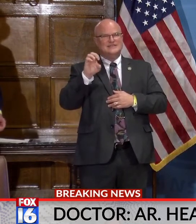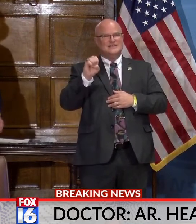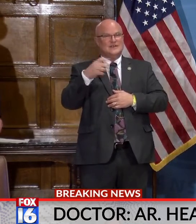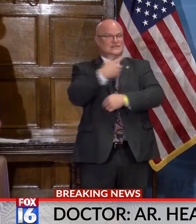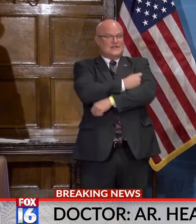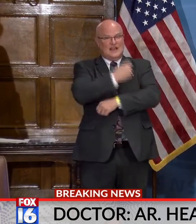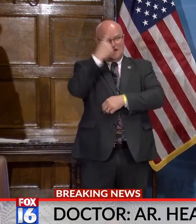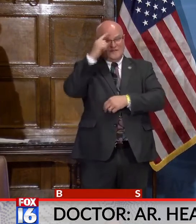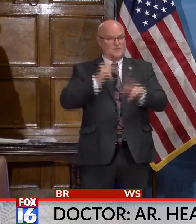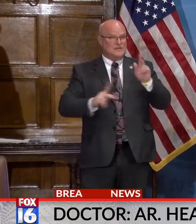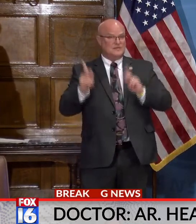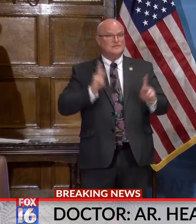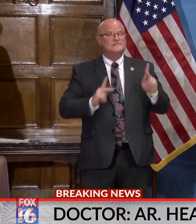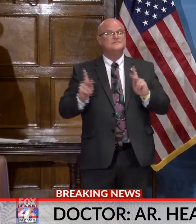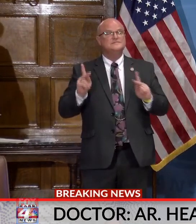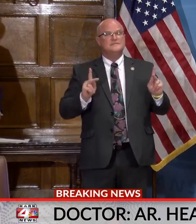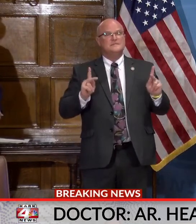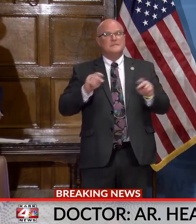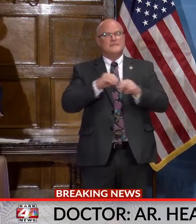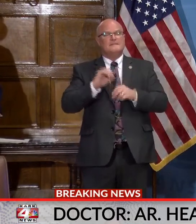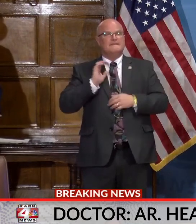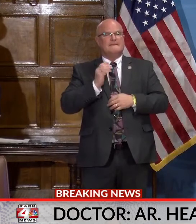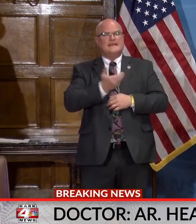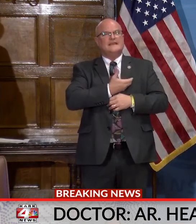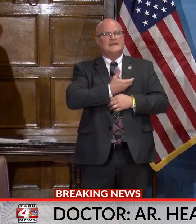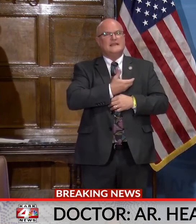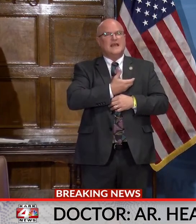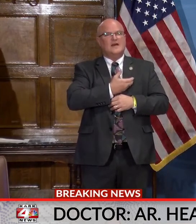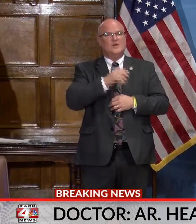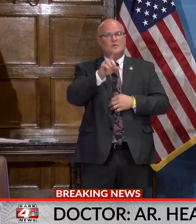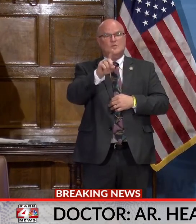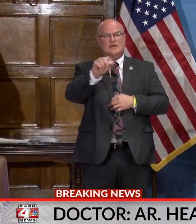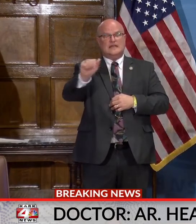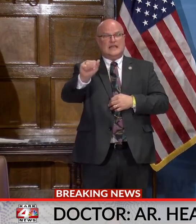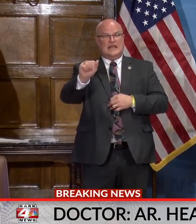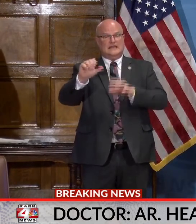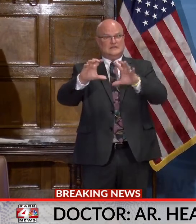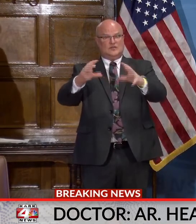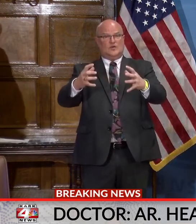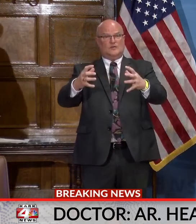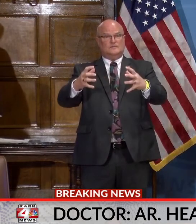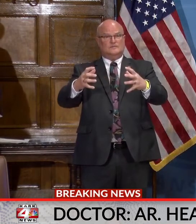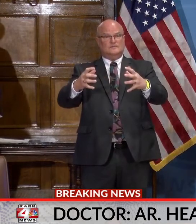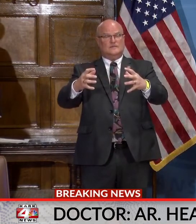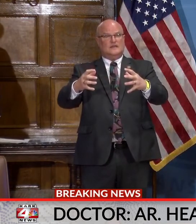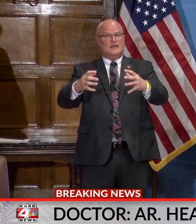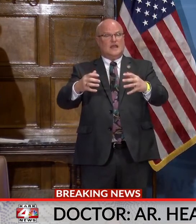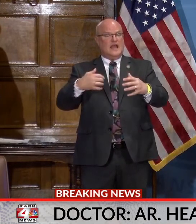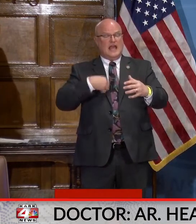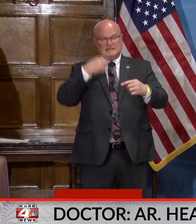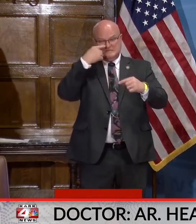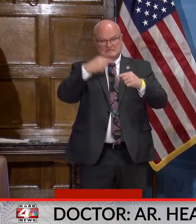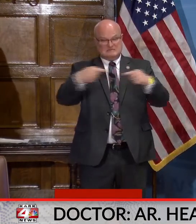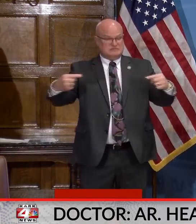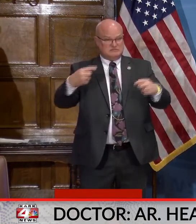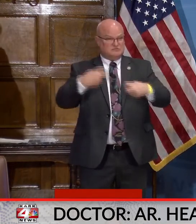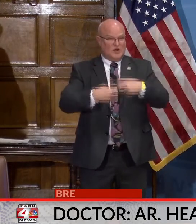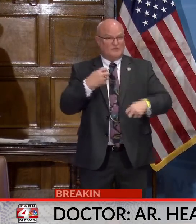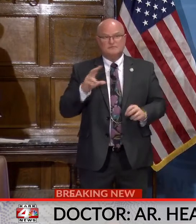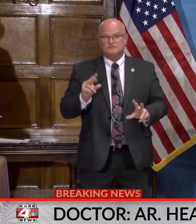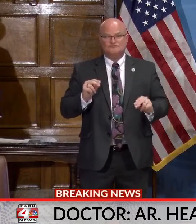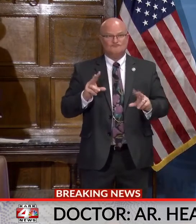vaccines for individuals in our 1A cohort. We've had no significant adverse events. The